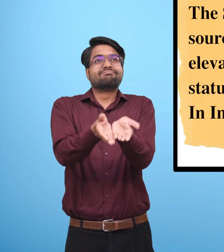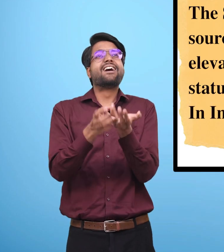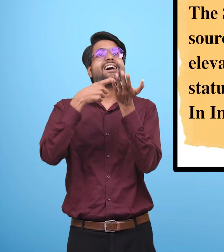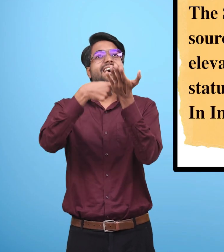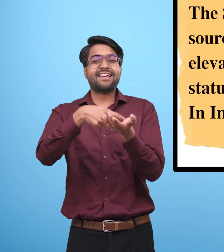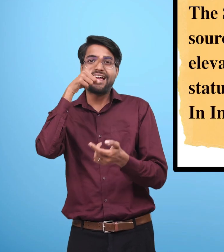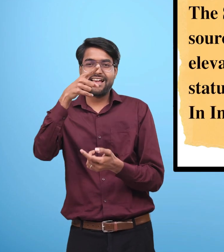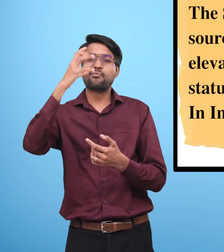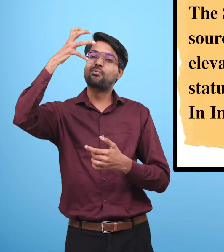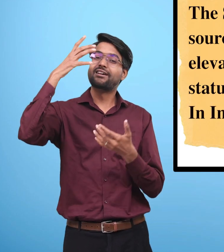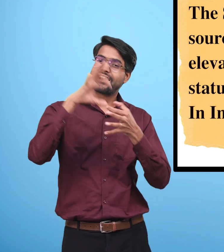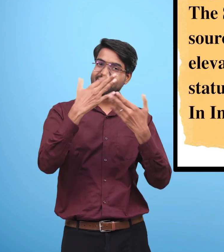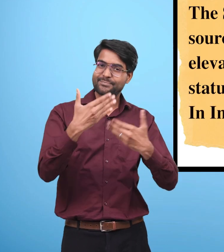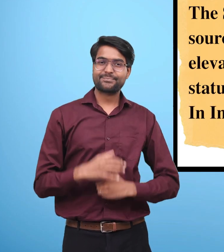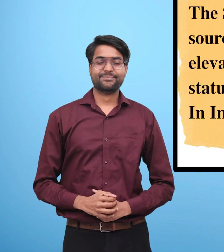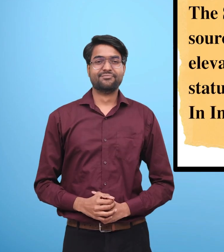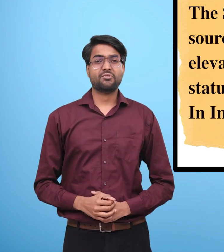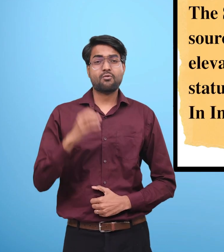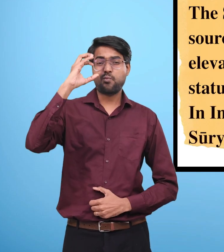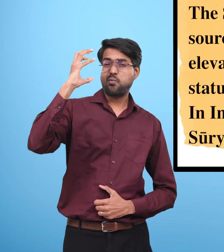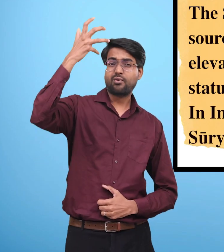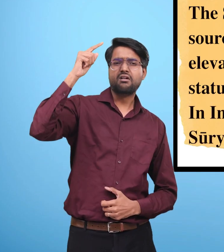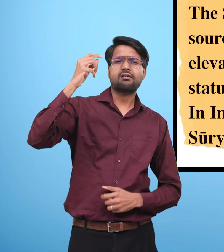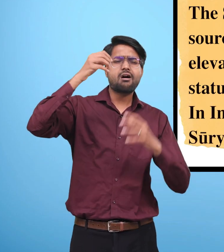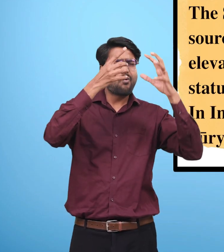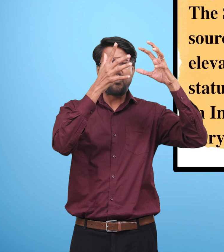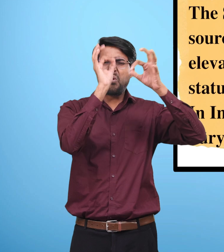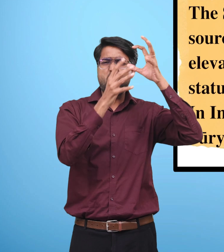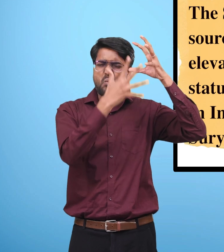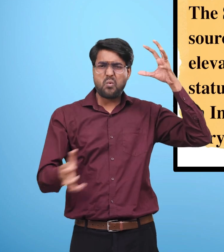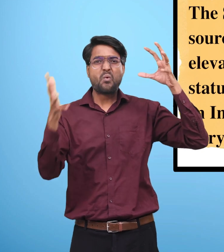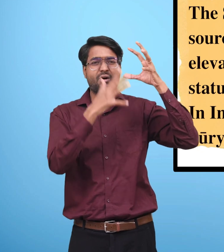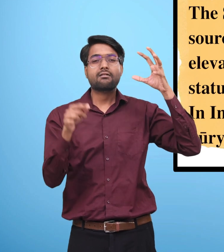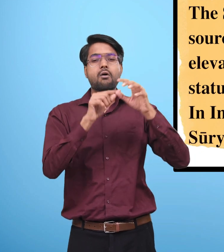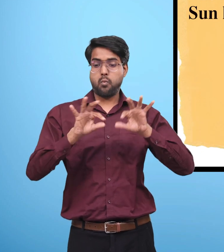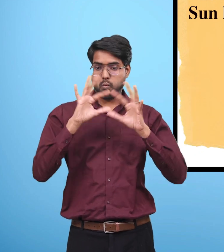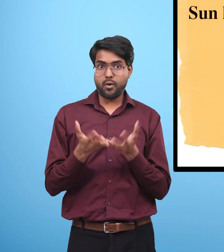In India, the Sun is worshipped as Surya. The heat provided by the Sun